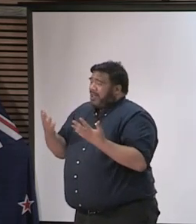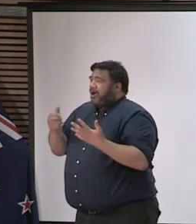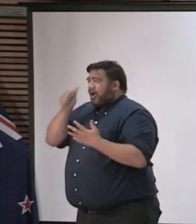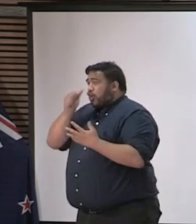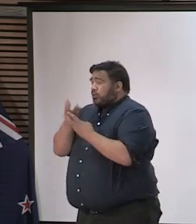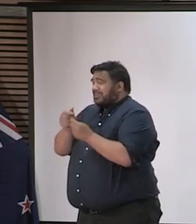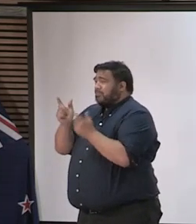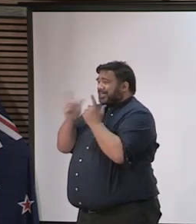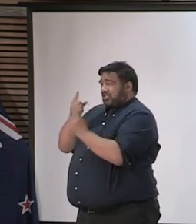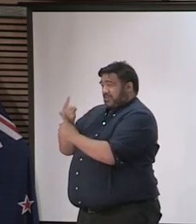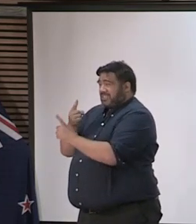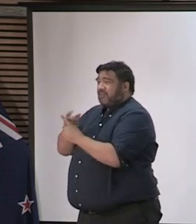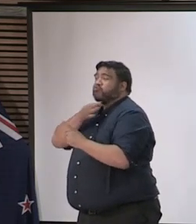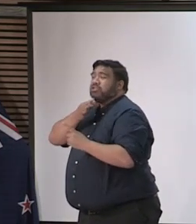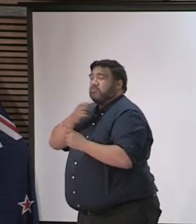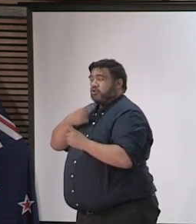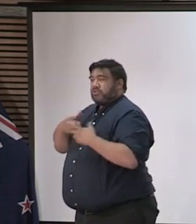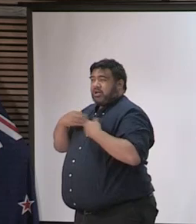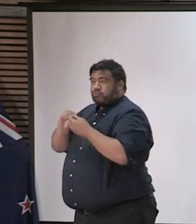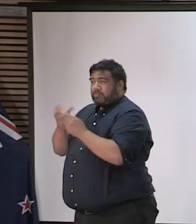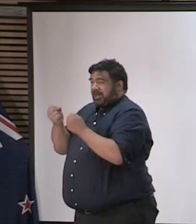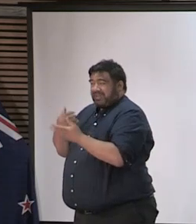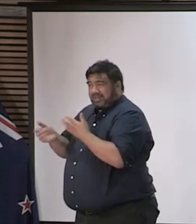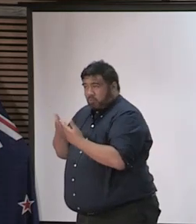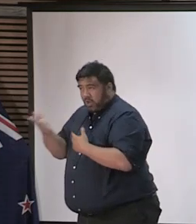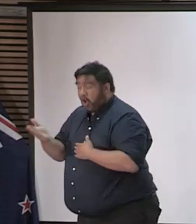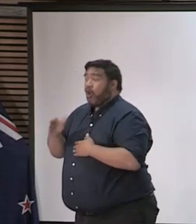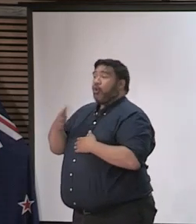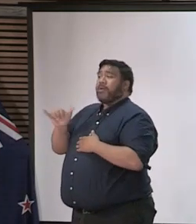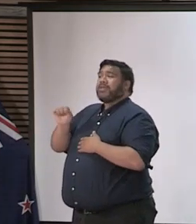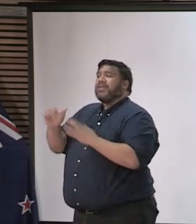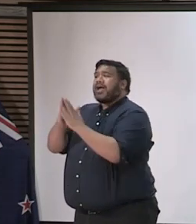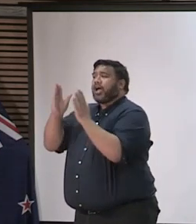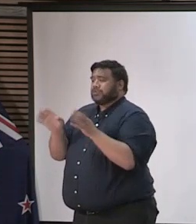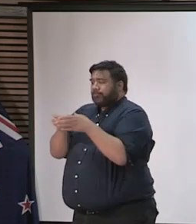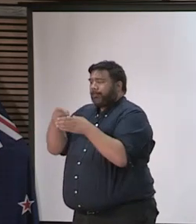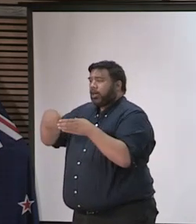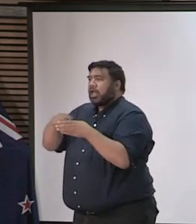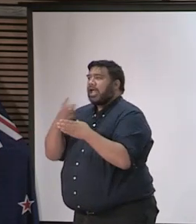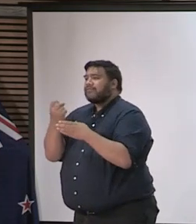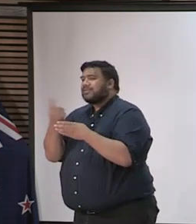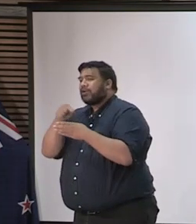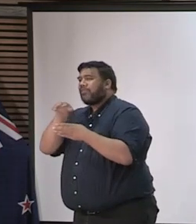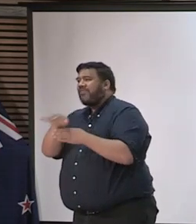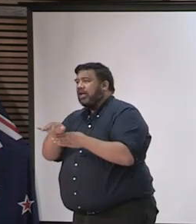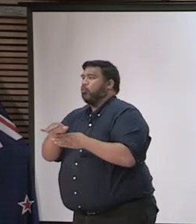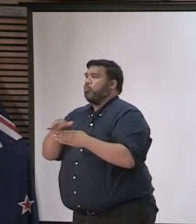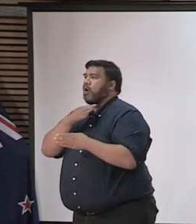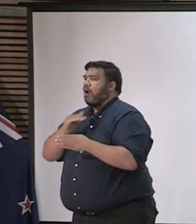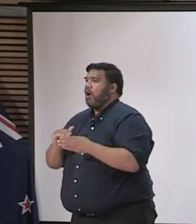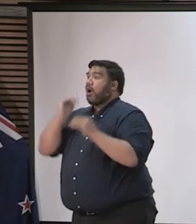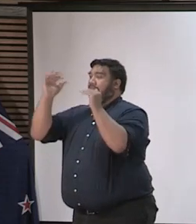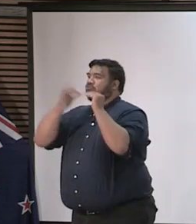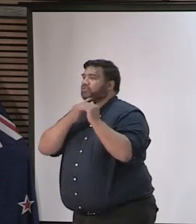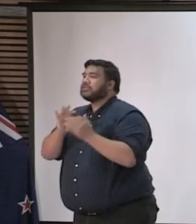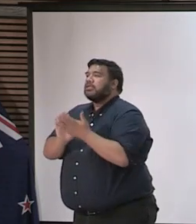they themselves are in a higher risk category, or because they've got someone living in their household who is in a higher risk category, is make sure you're